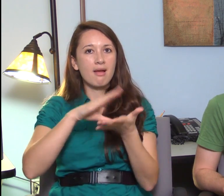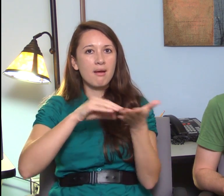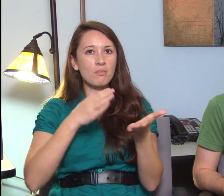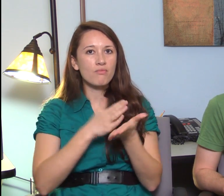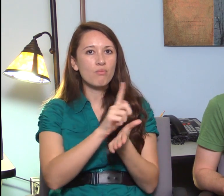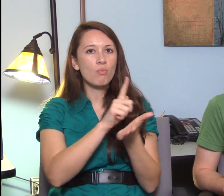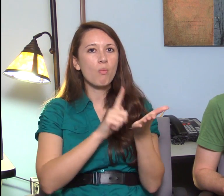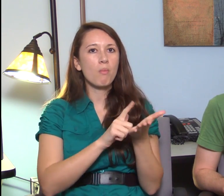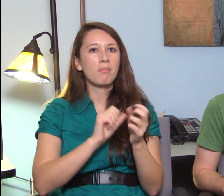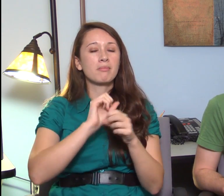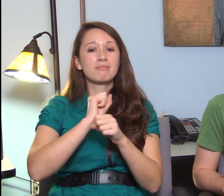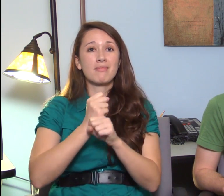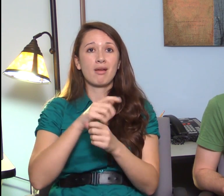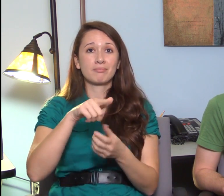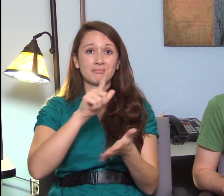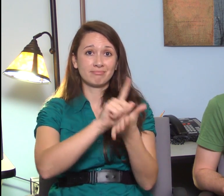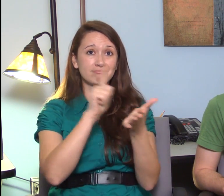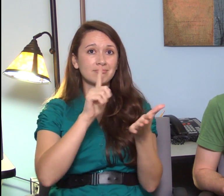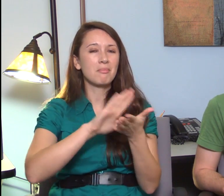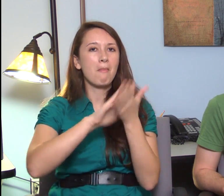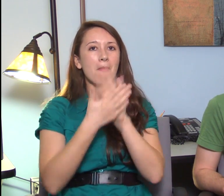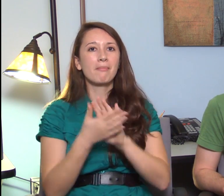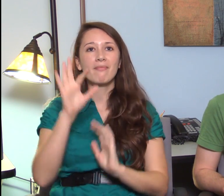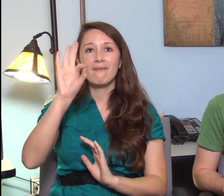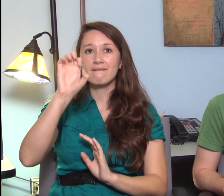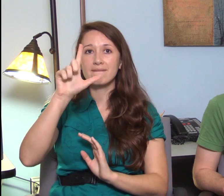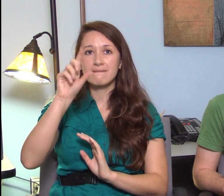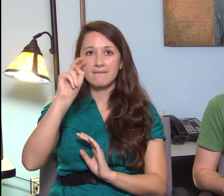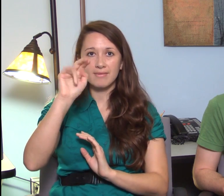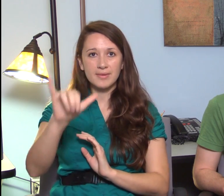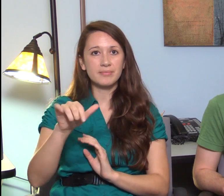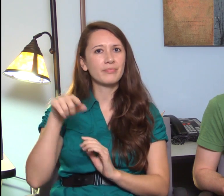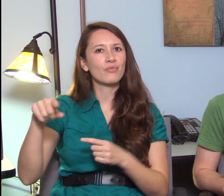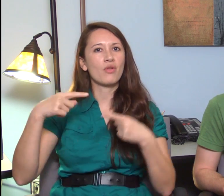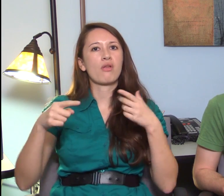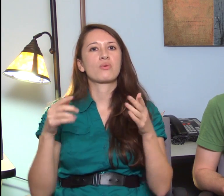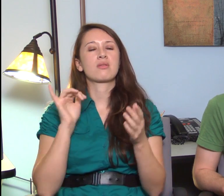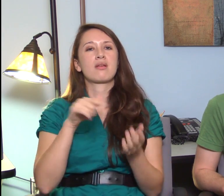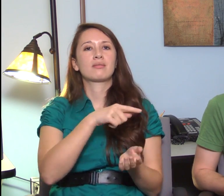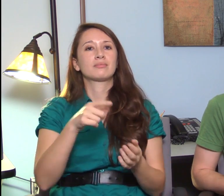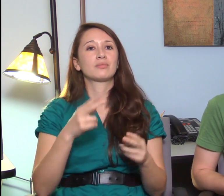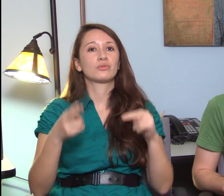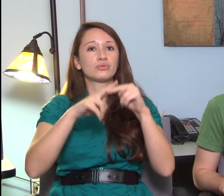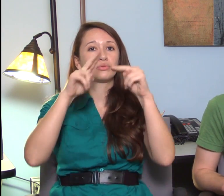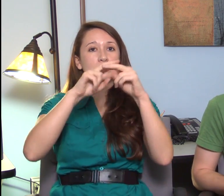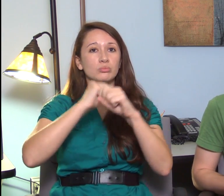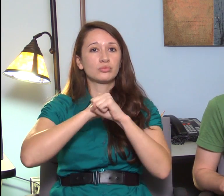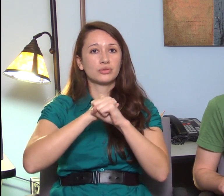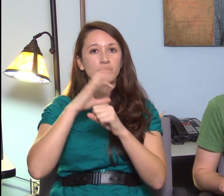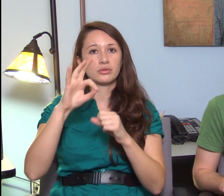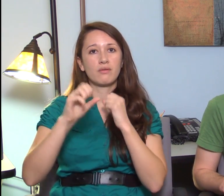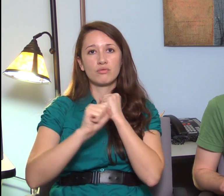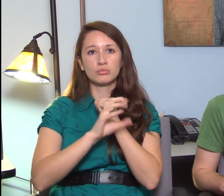expands copyright law, making infringement a felony. They argue that these increased protections